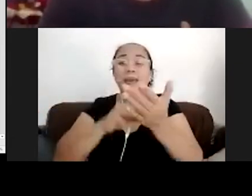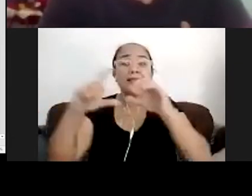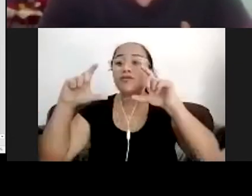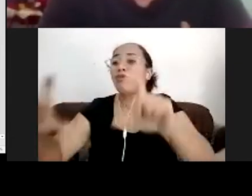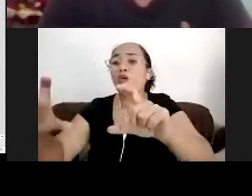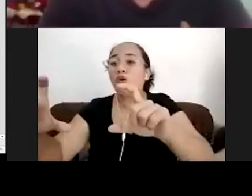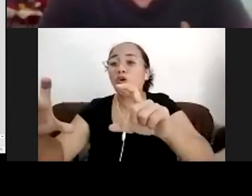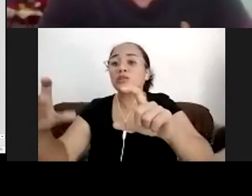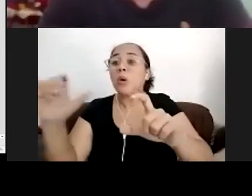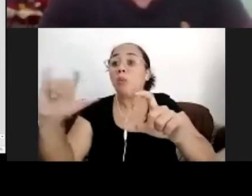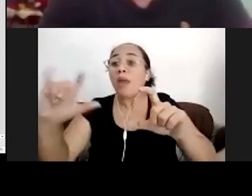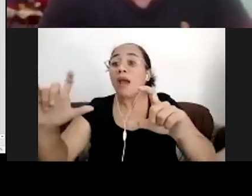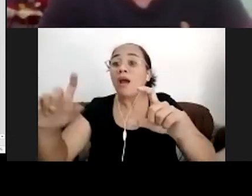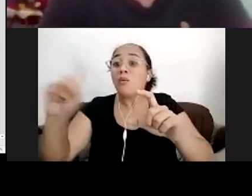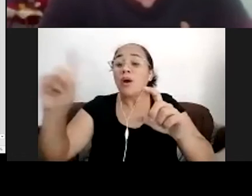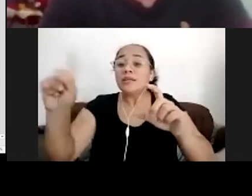embedded clause.